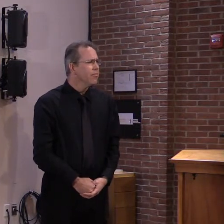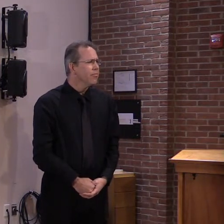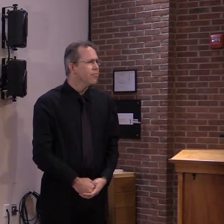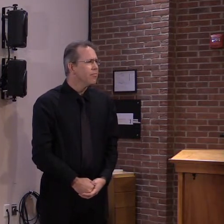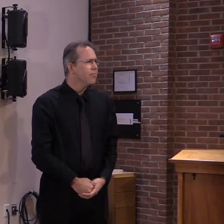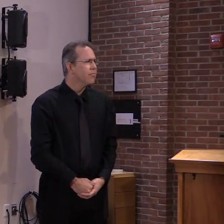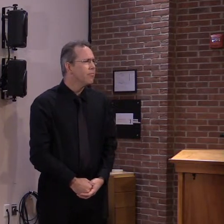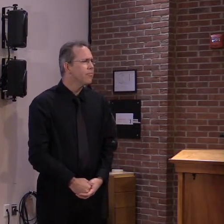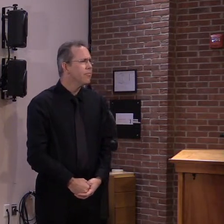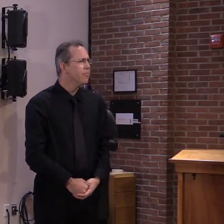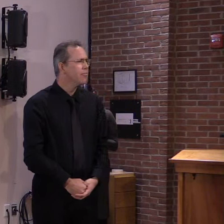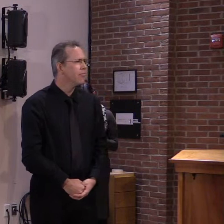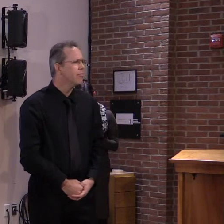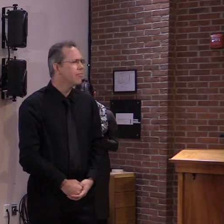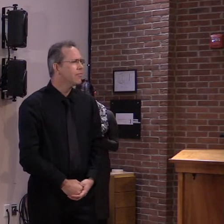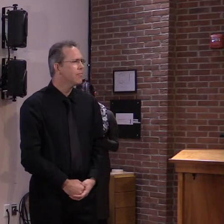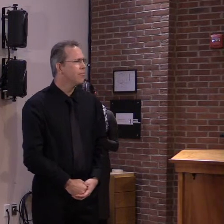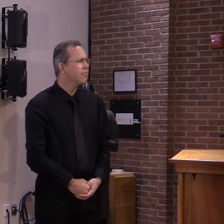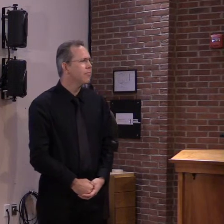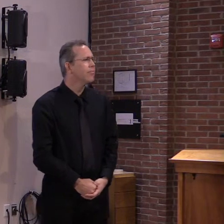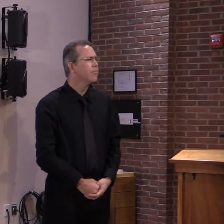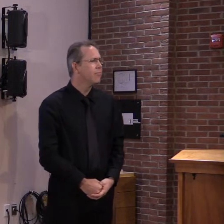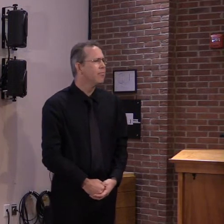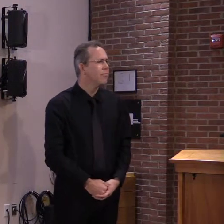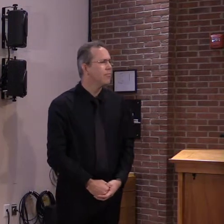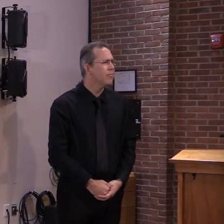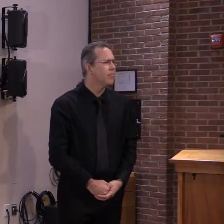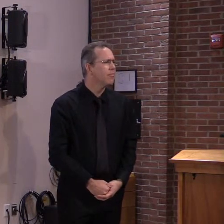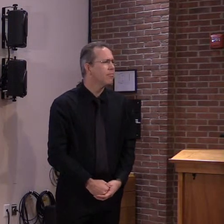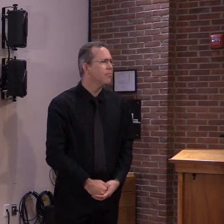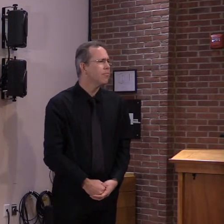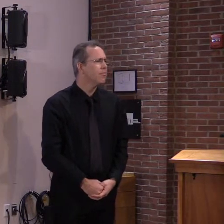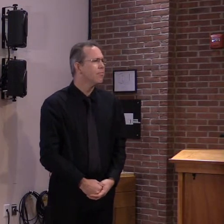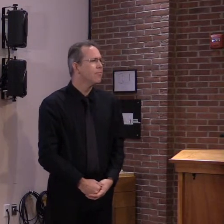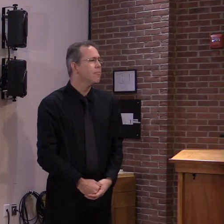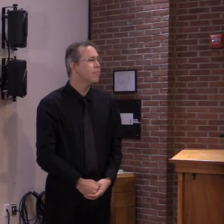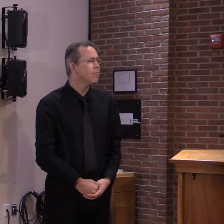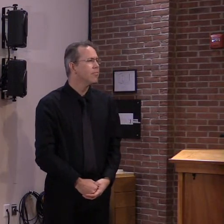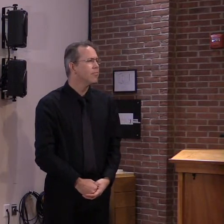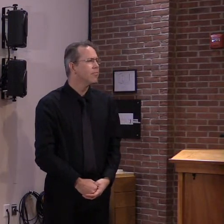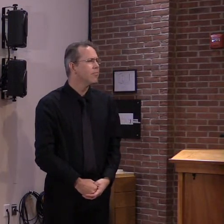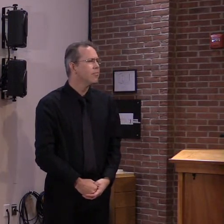all of its CARES funding? If not, how much is left?